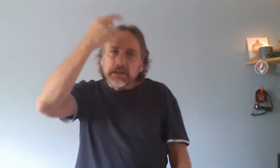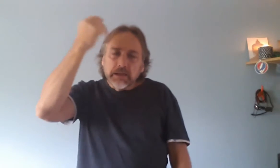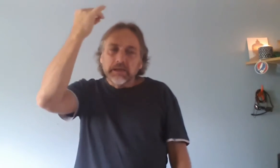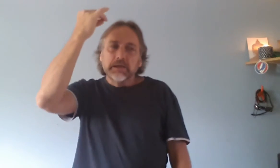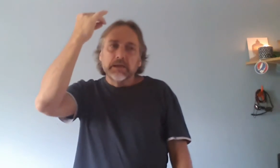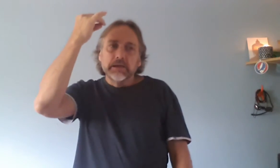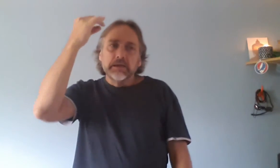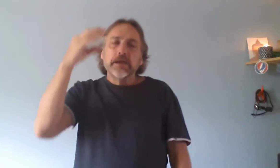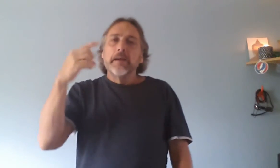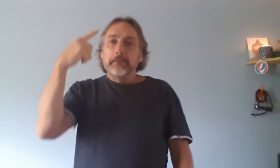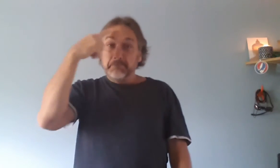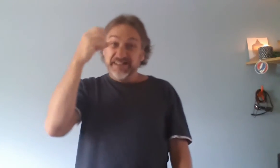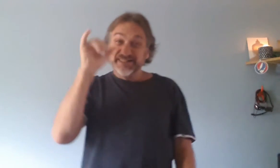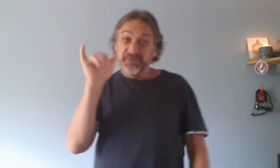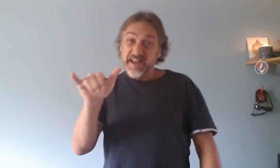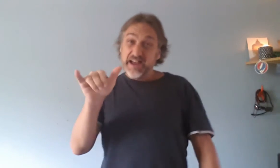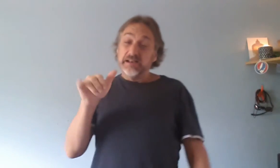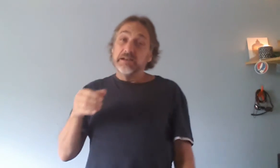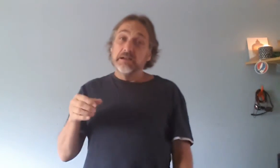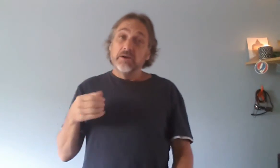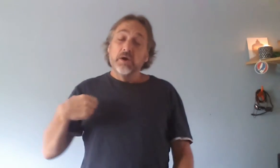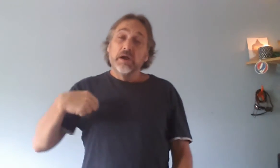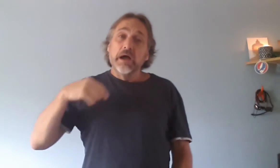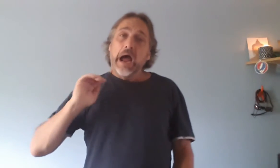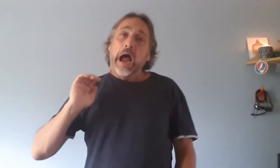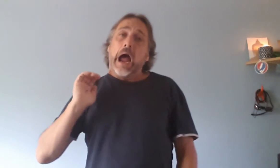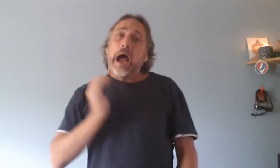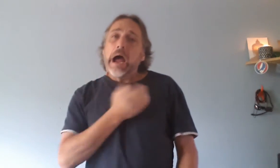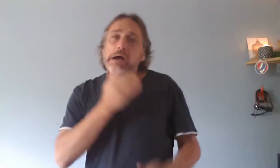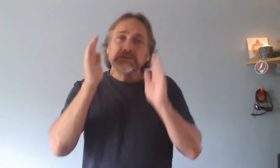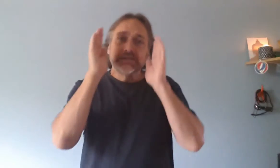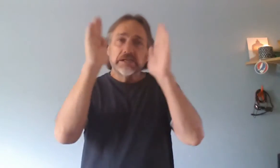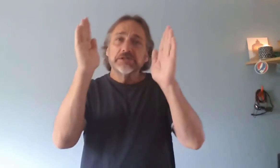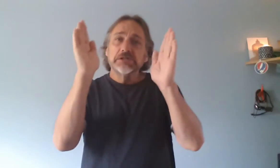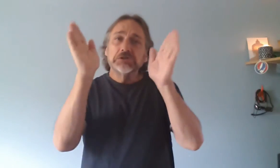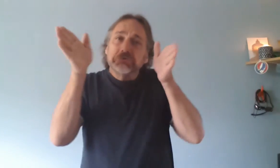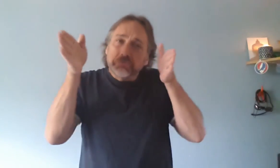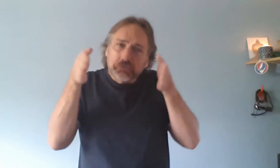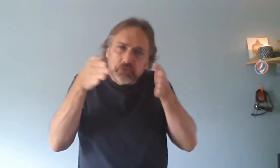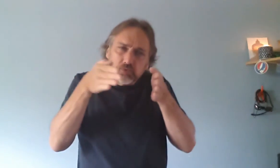very narrow band of what's actually possible for us in terms of our human experience.